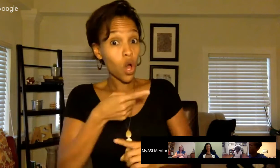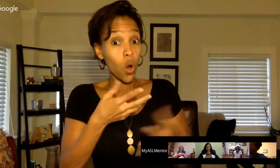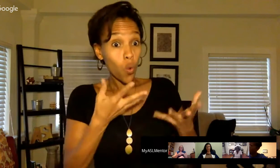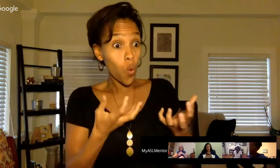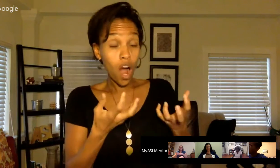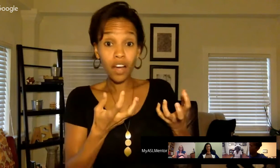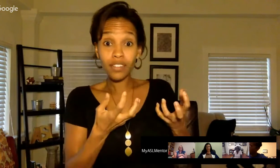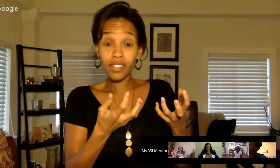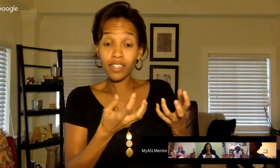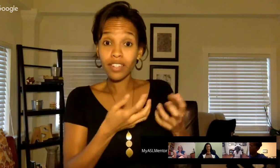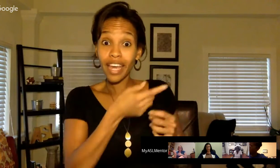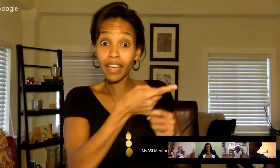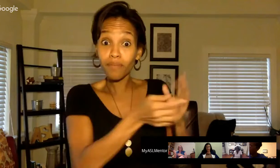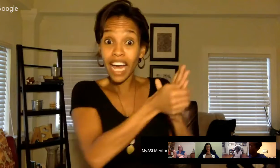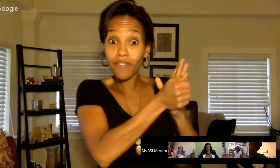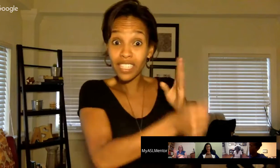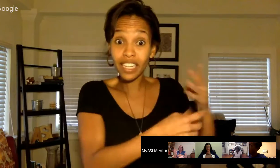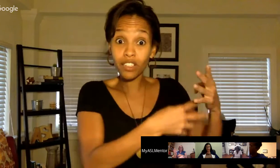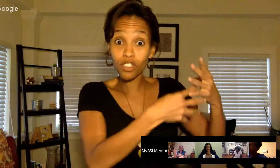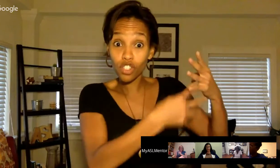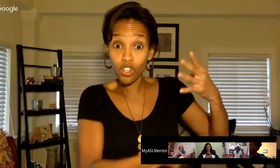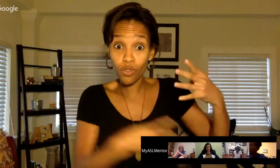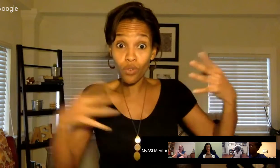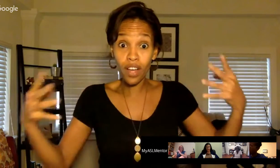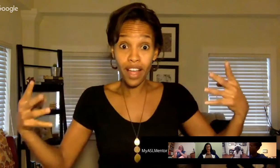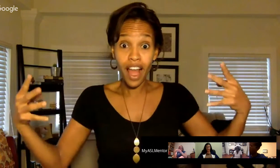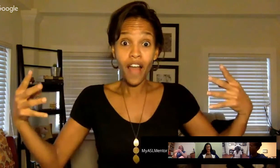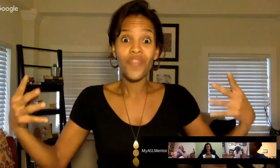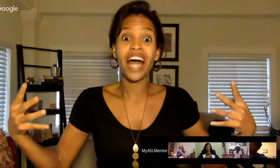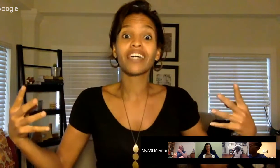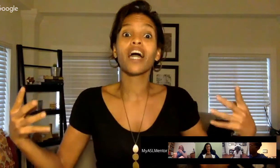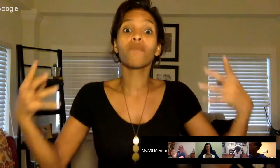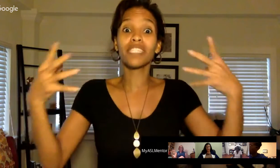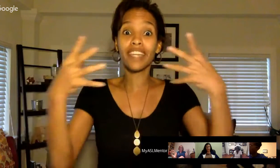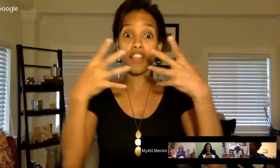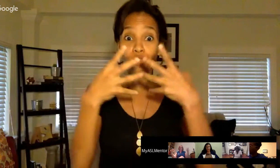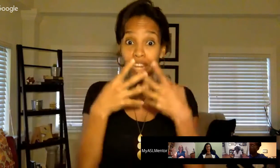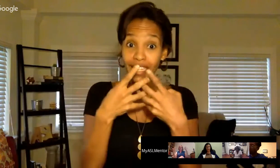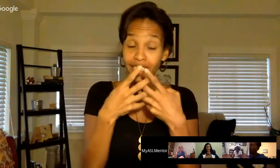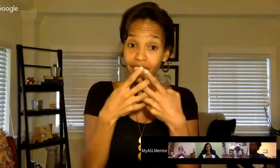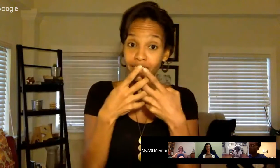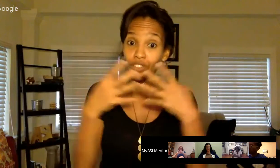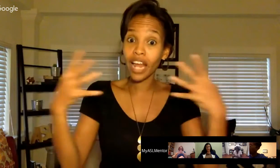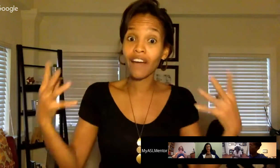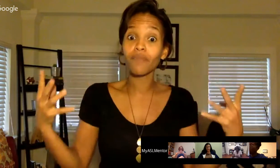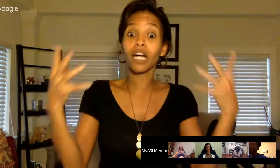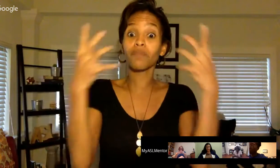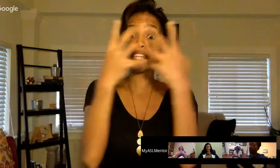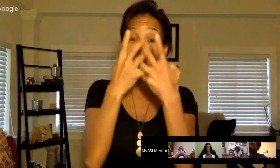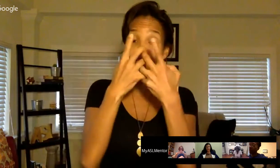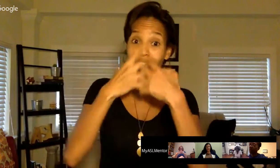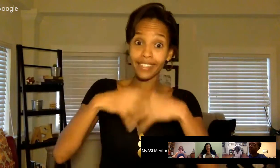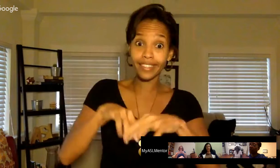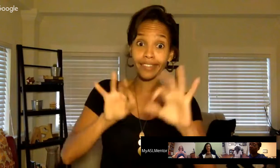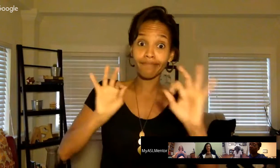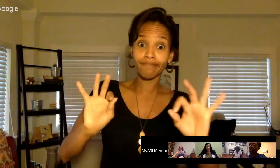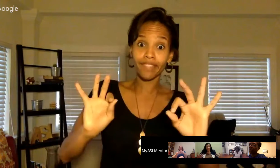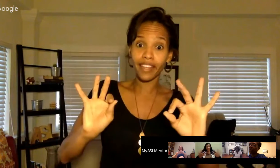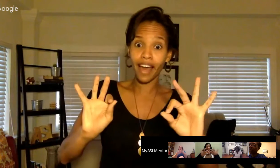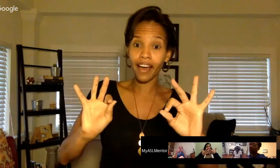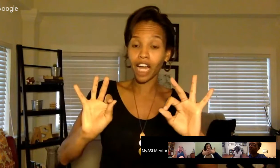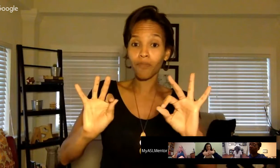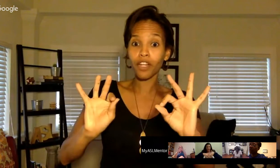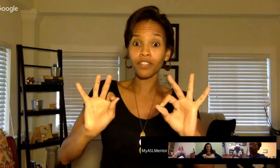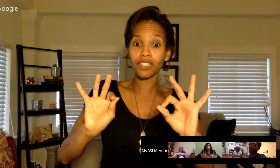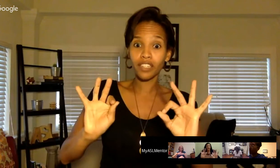skills. Want him to have skills too that come together nicely. You can have them come together nicely